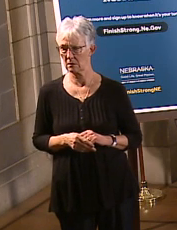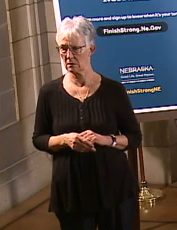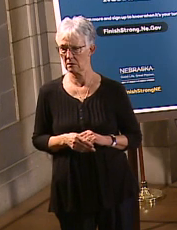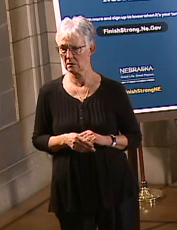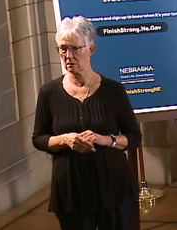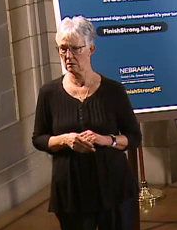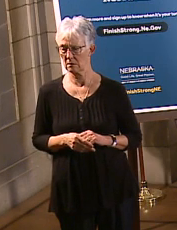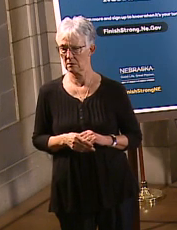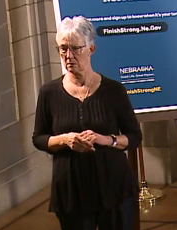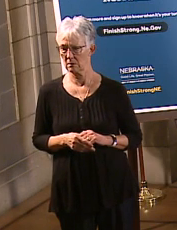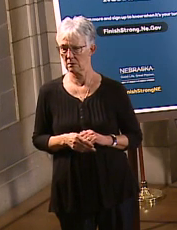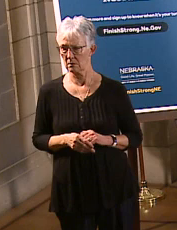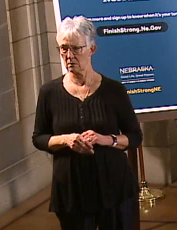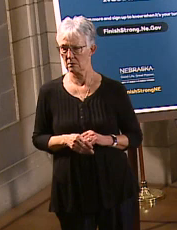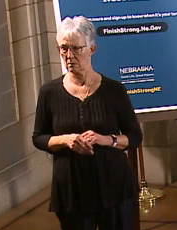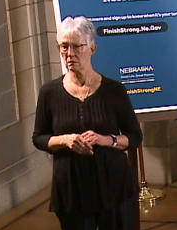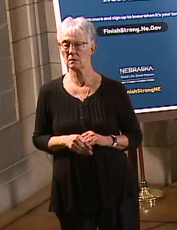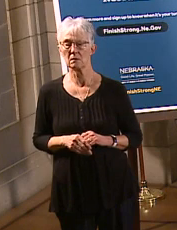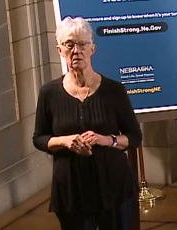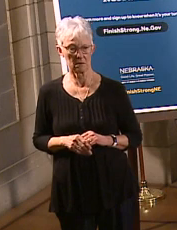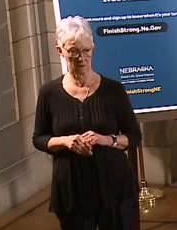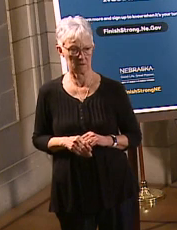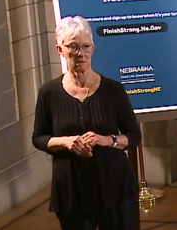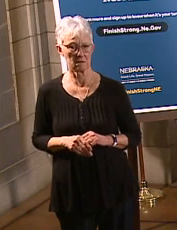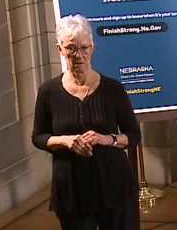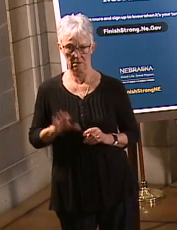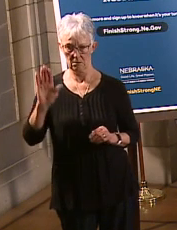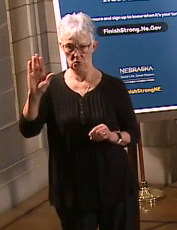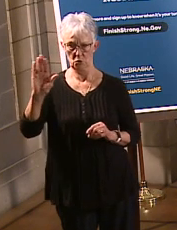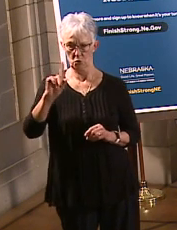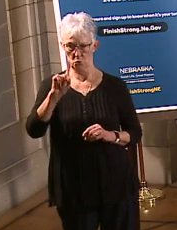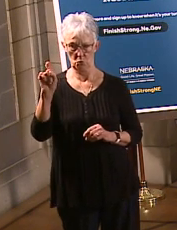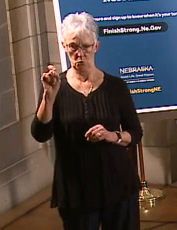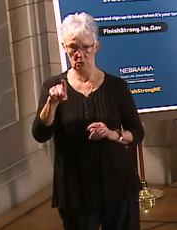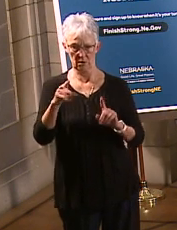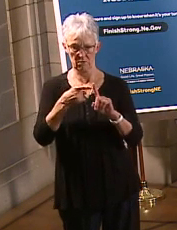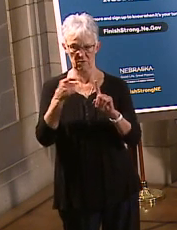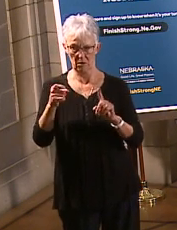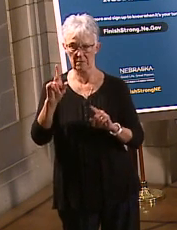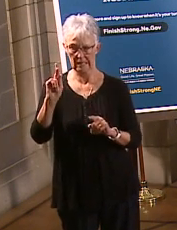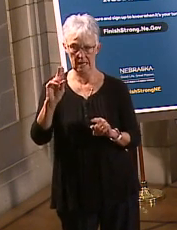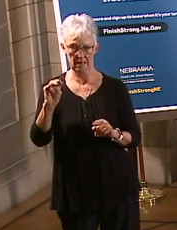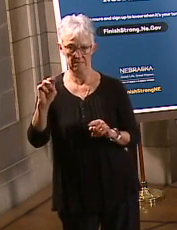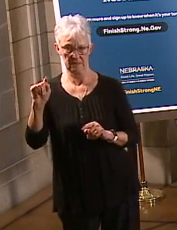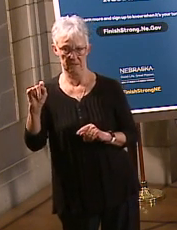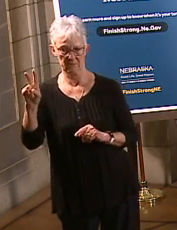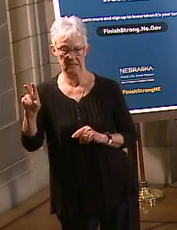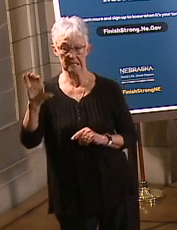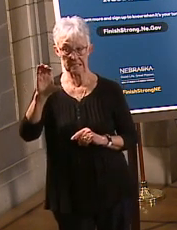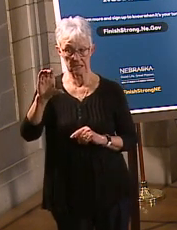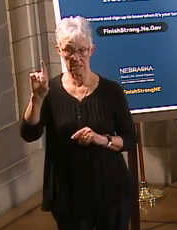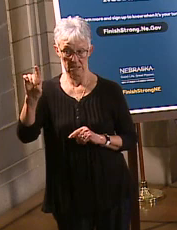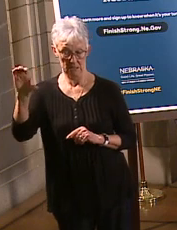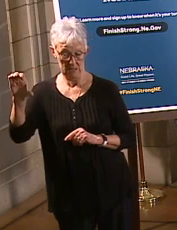or quarantine procedures in Nebraska? So Ruda Olsonai from KMTV is asking, the CDC just changed